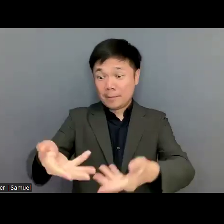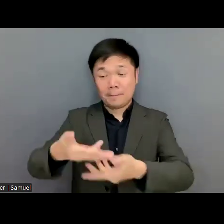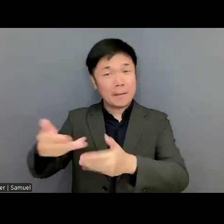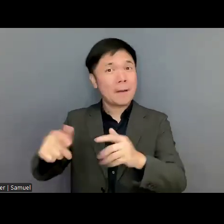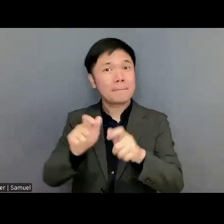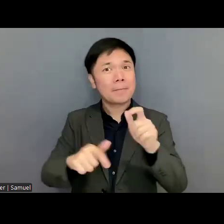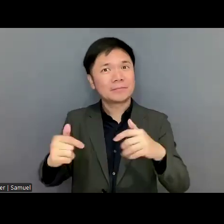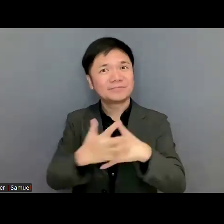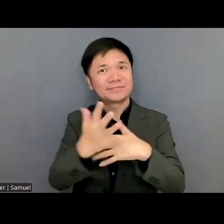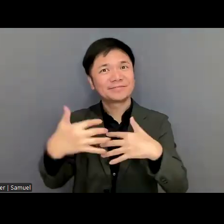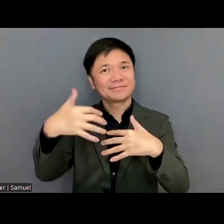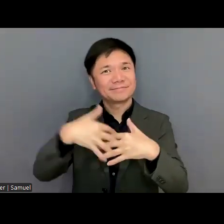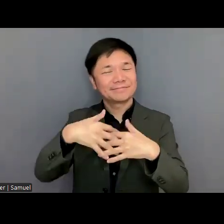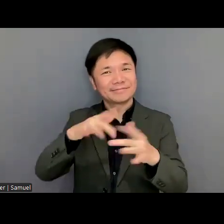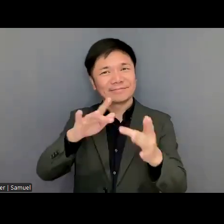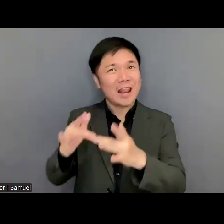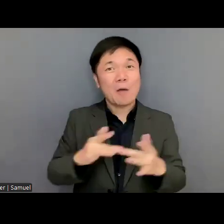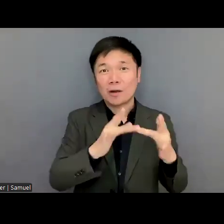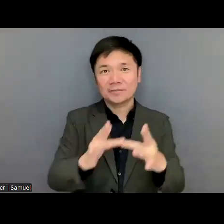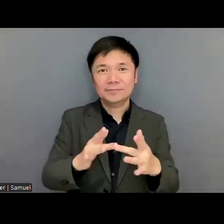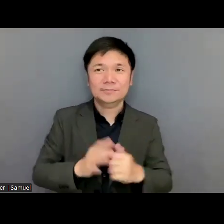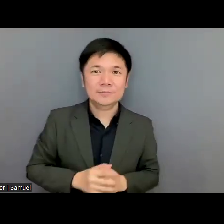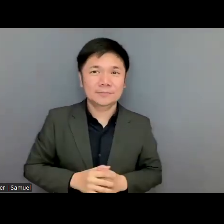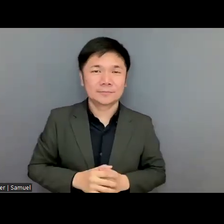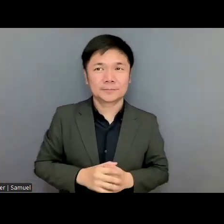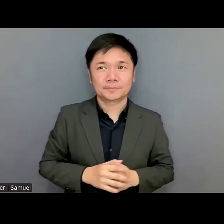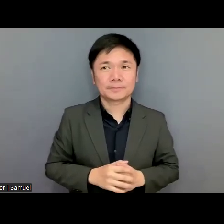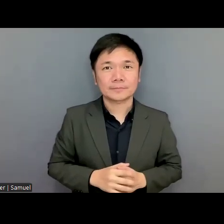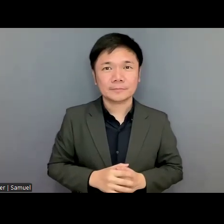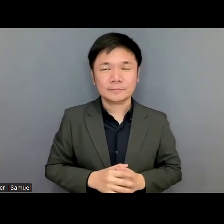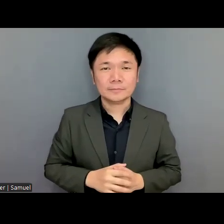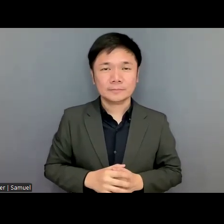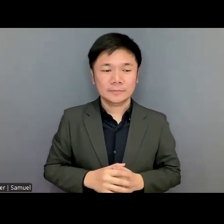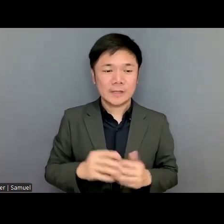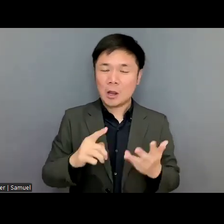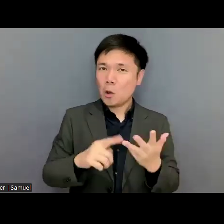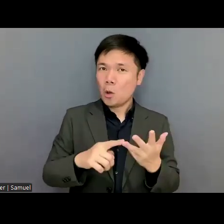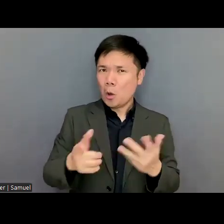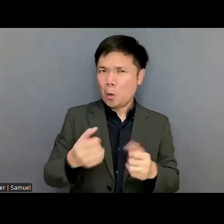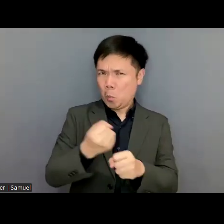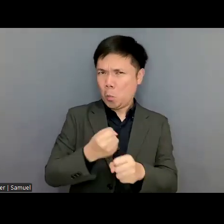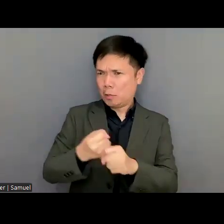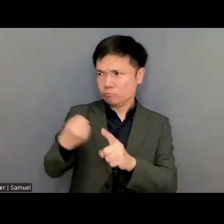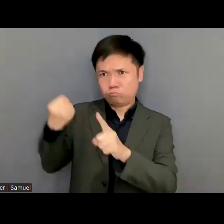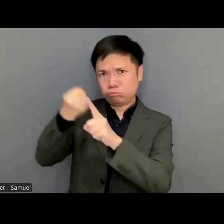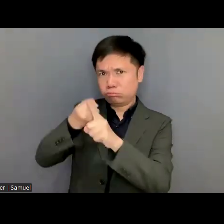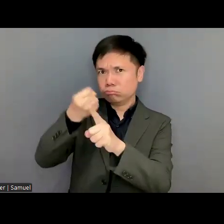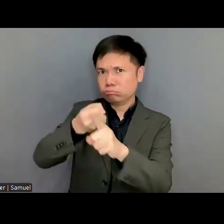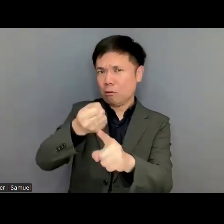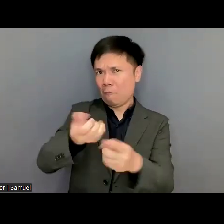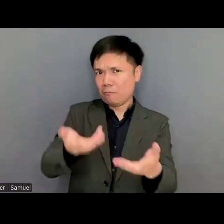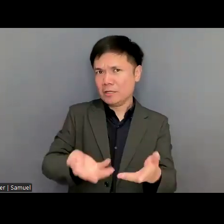Global Network and have really a very important work of advocacy in the